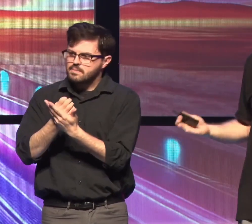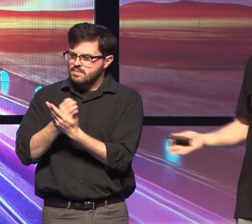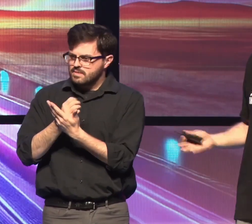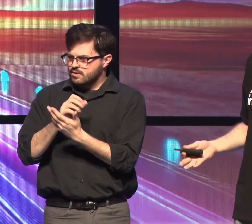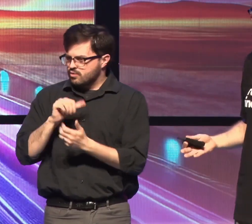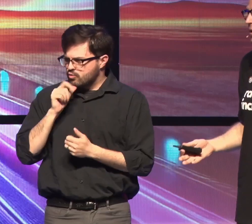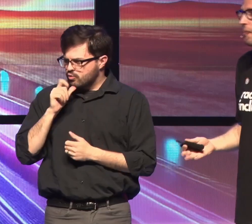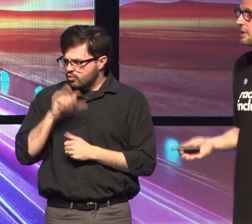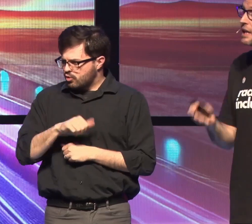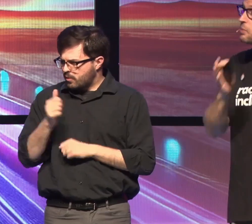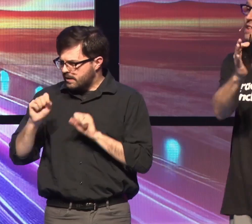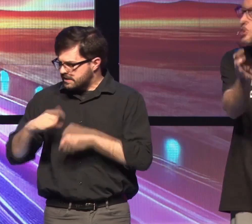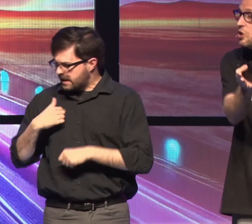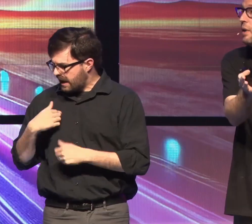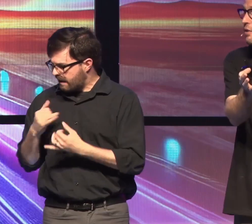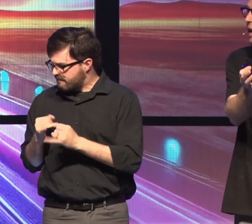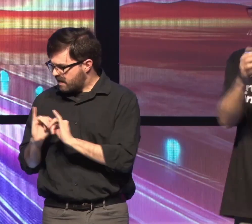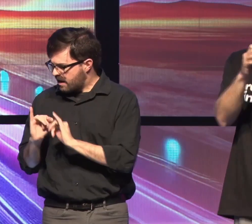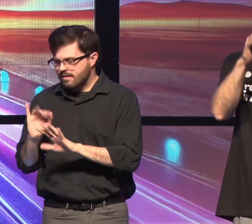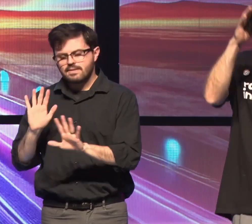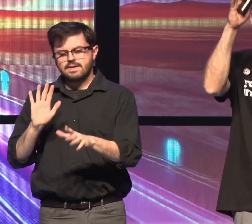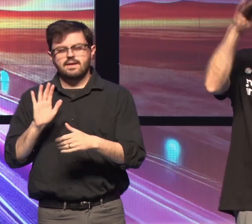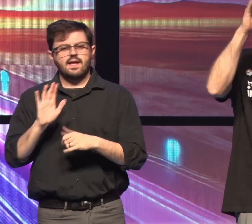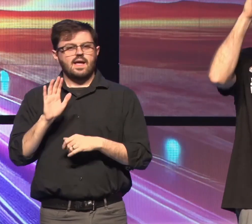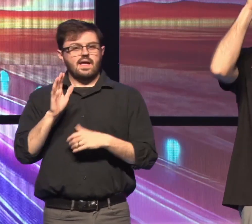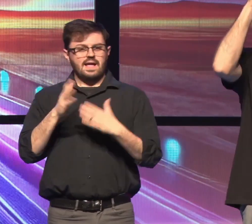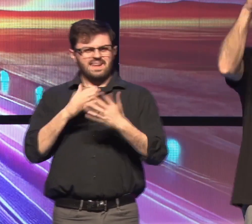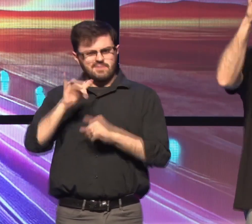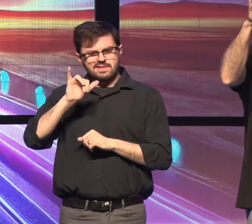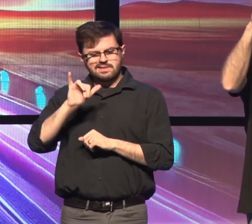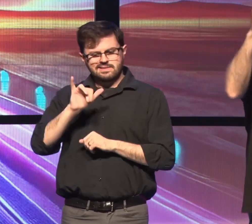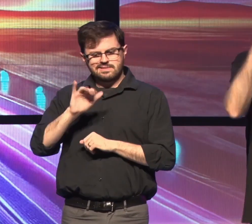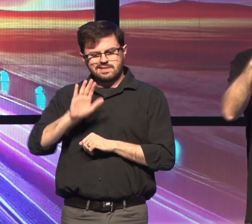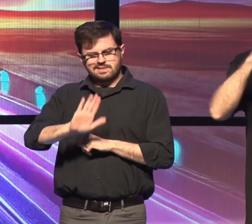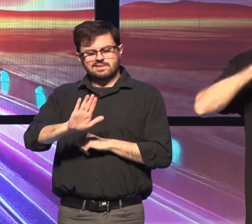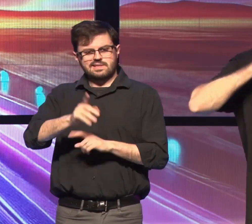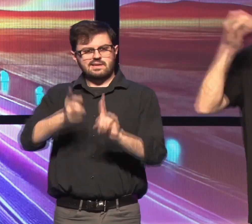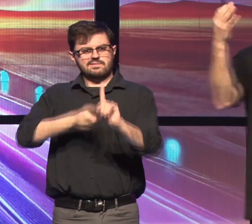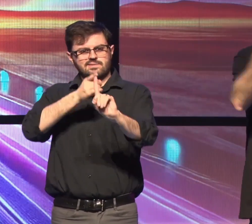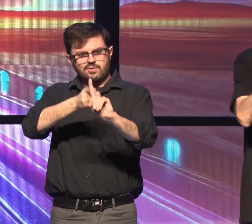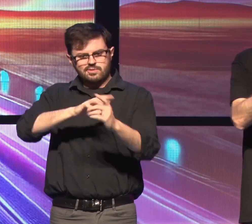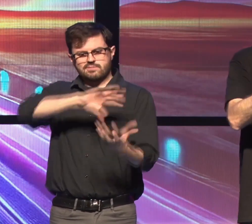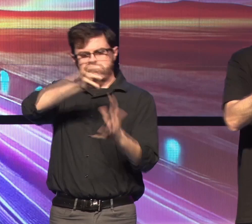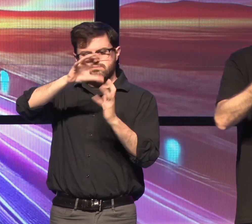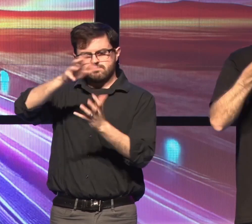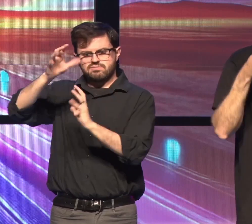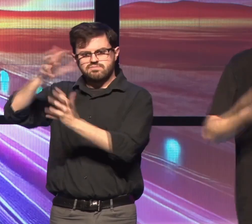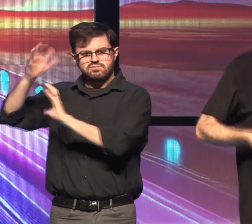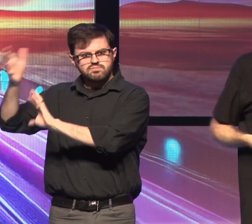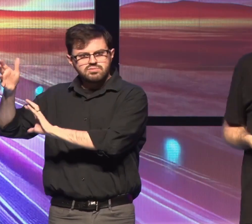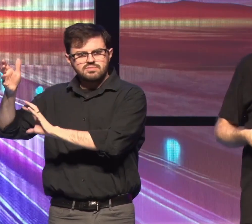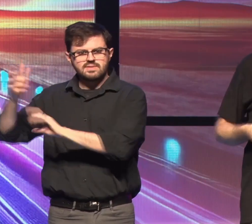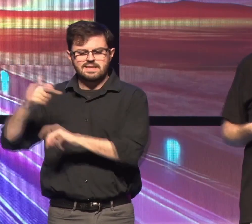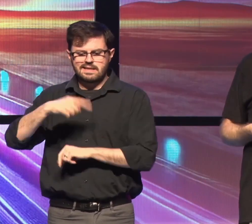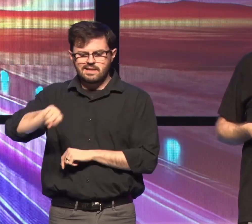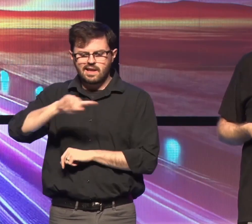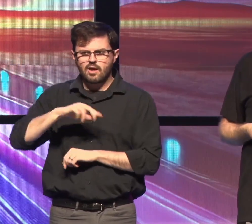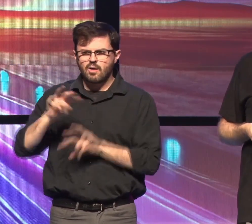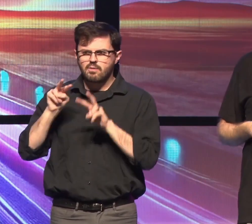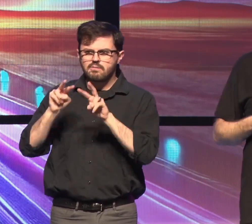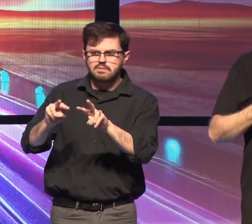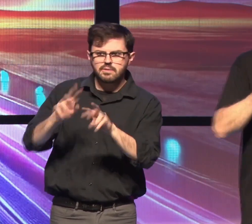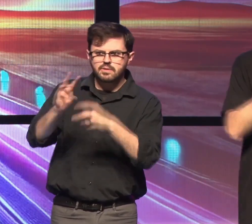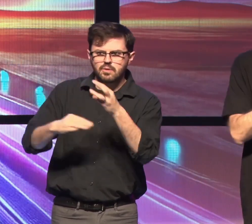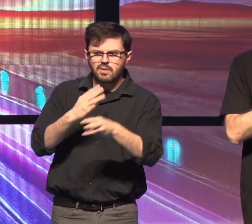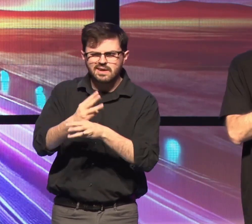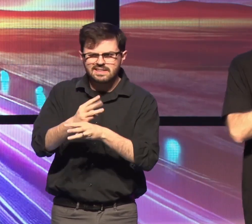possibly offend. Okay, but that's what they're doing, right? They're saying, hey, this is not the kingdom, so we come together to subvert it. They